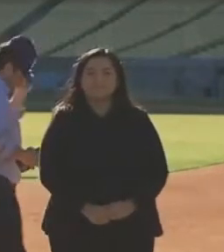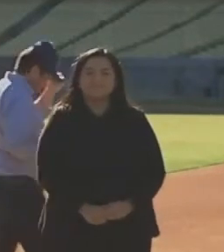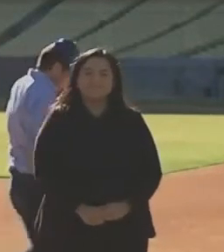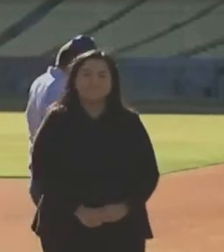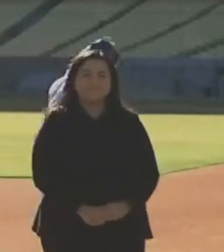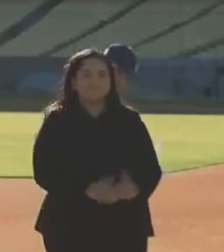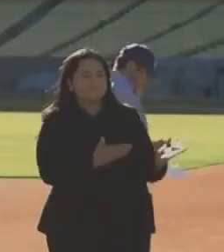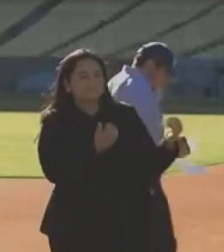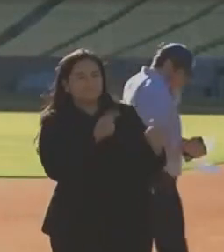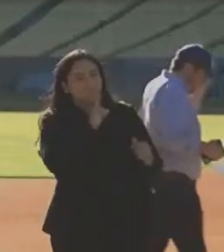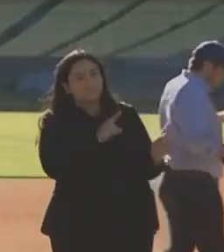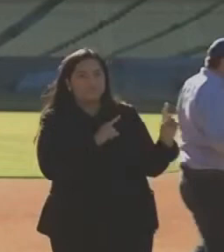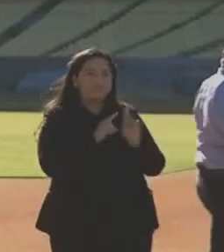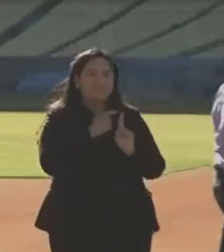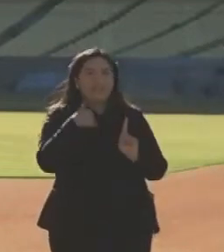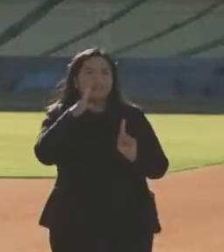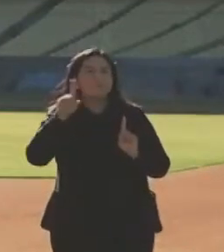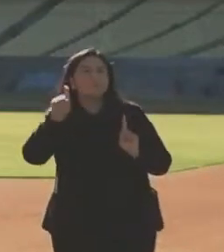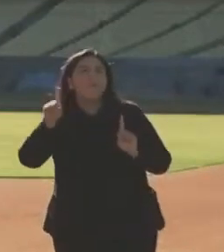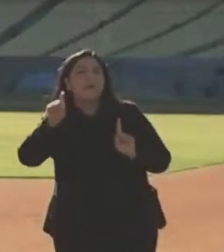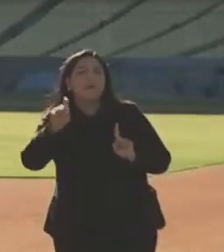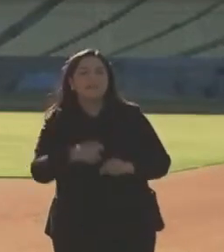Come on forward. Don't worry. I'll give it a good spray.